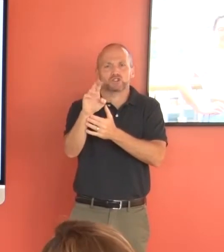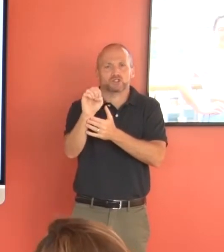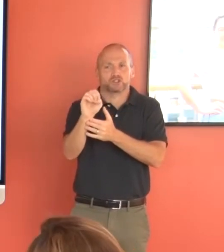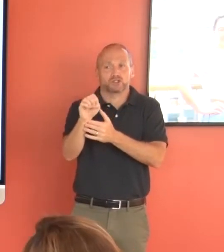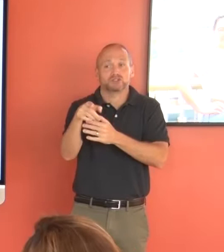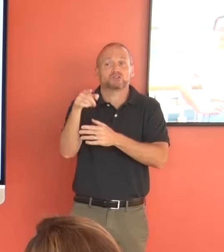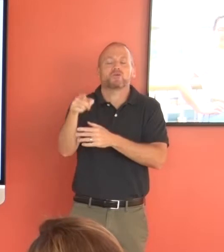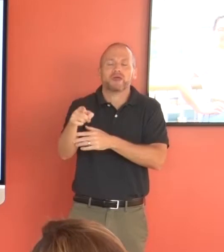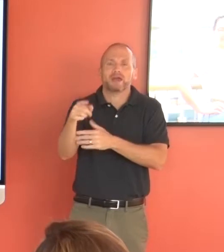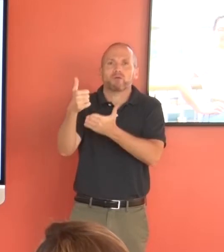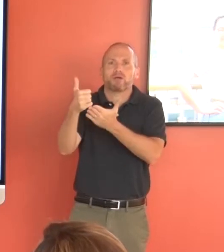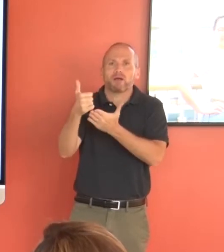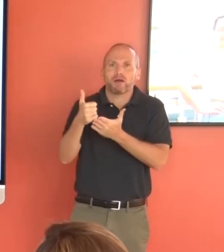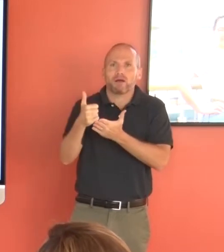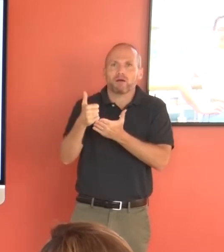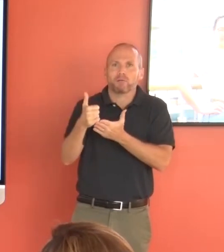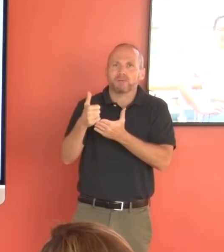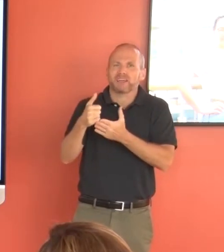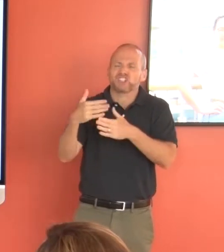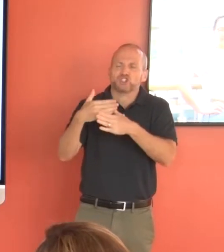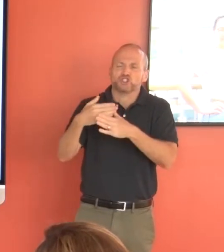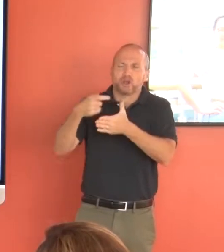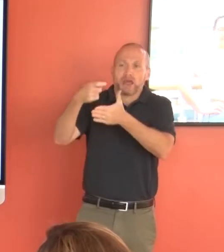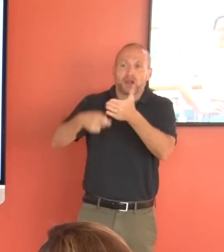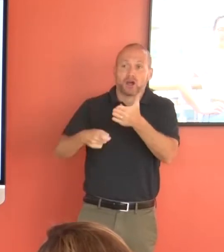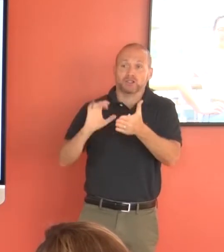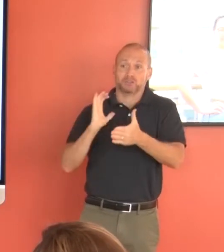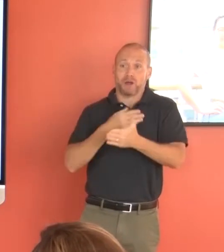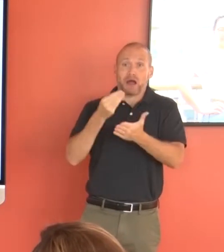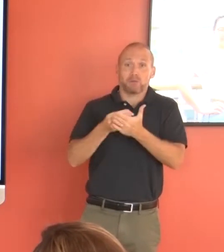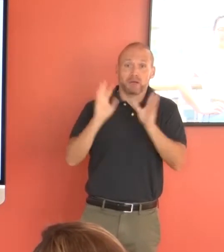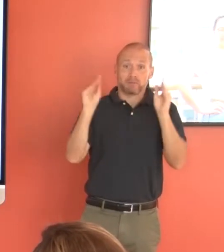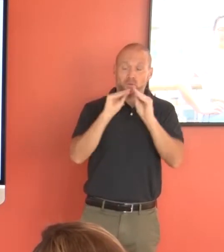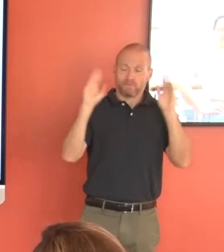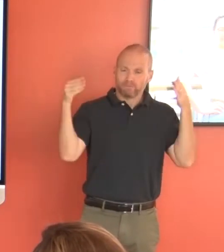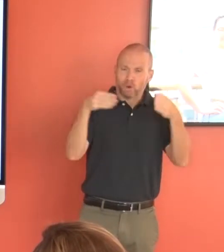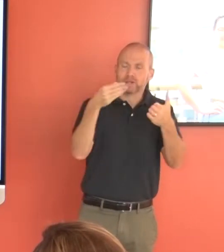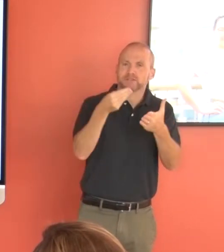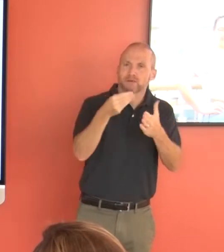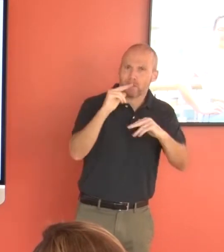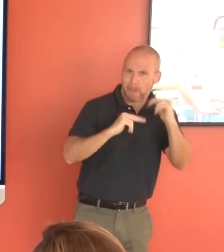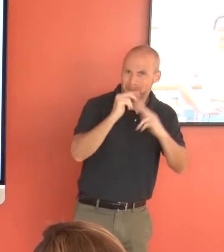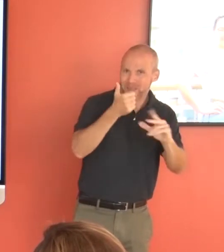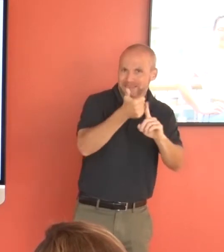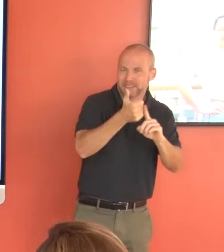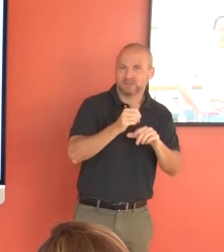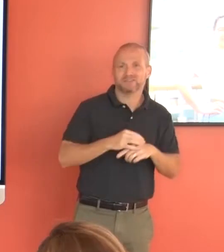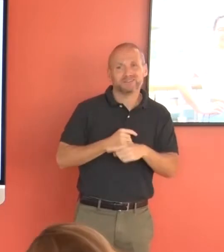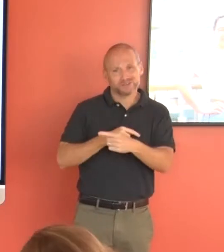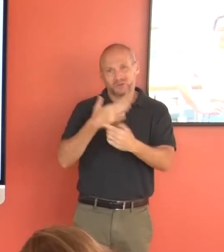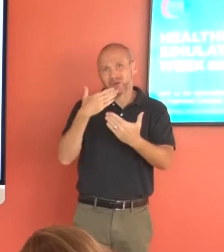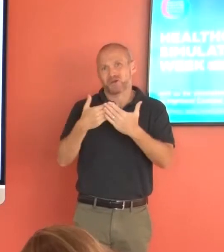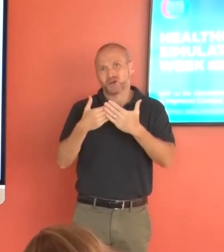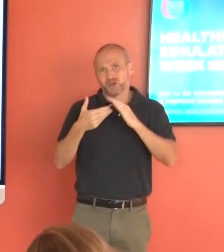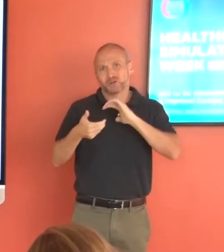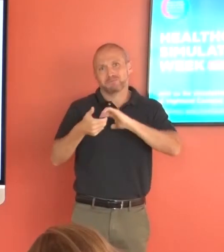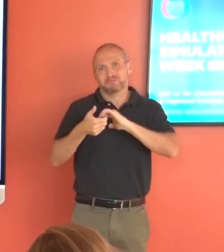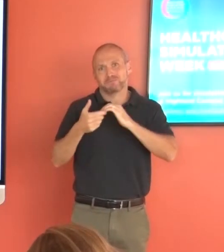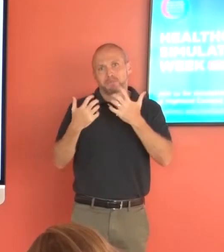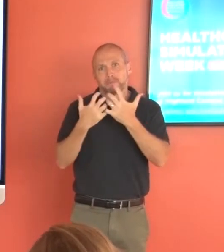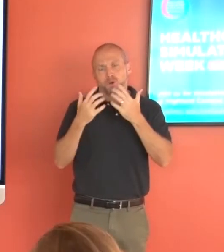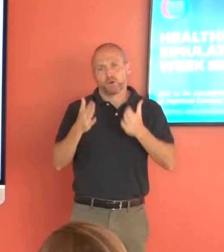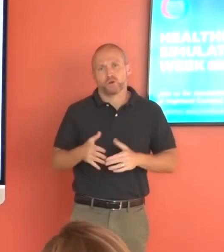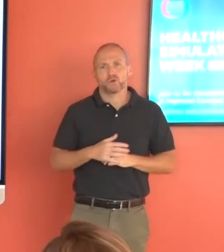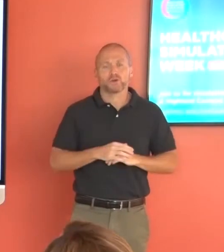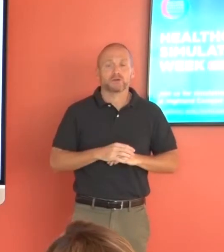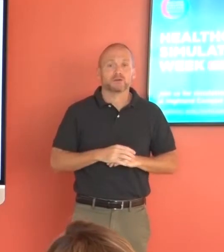of our dollars into the construction of facilities. So they're a good partner. For those of